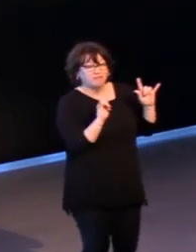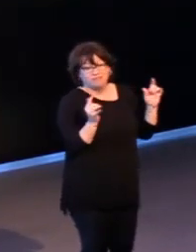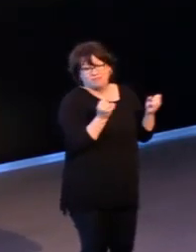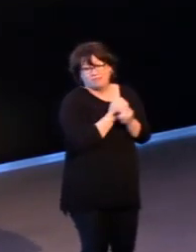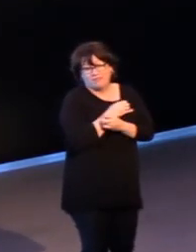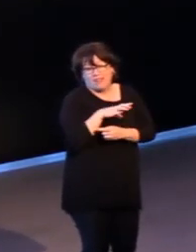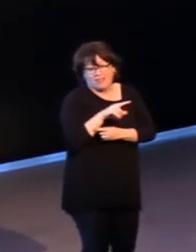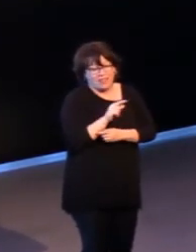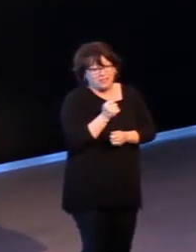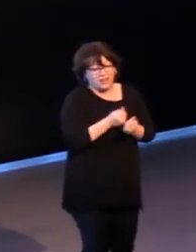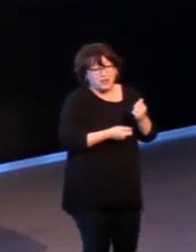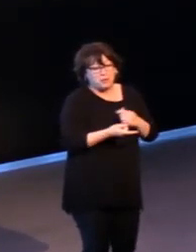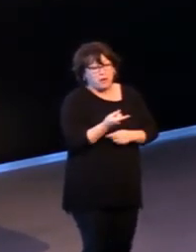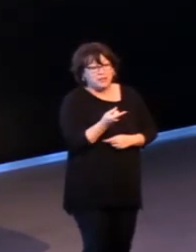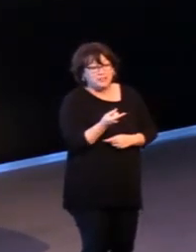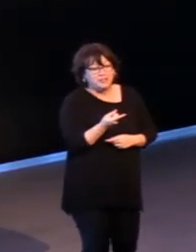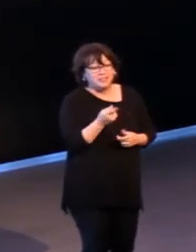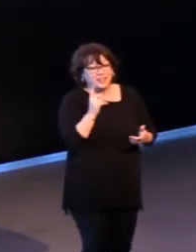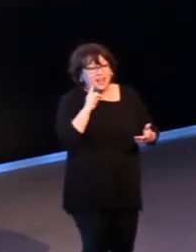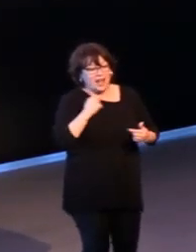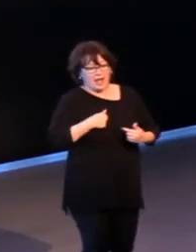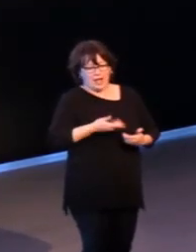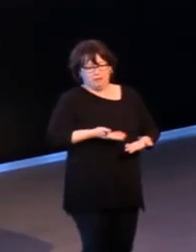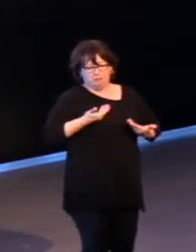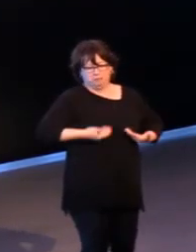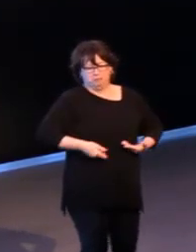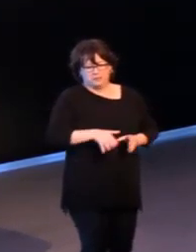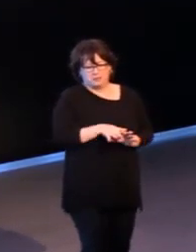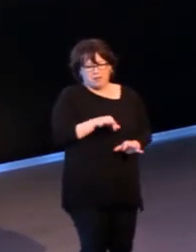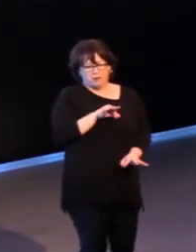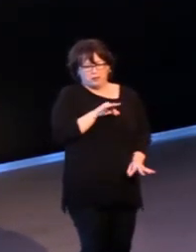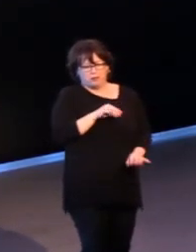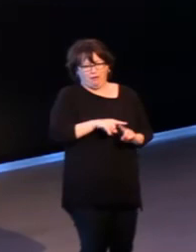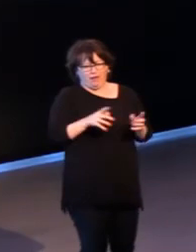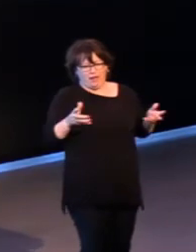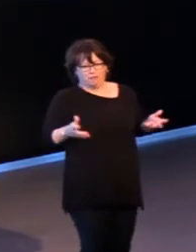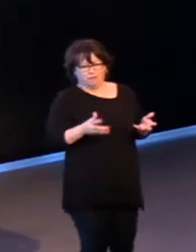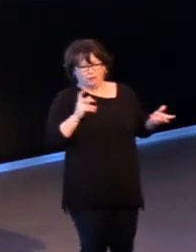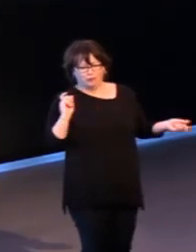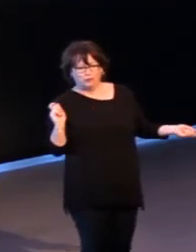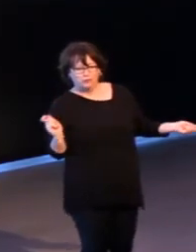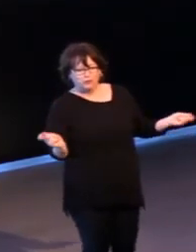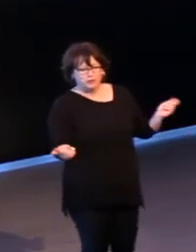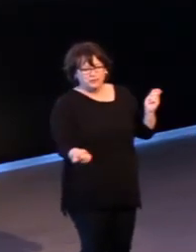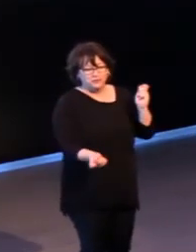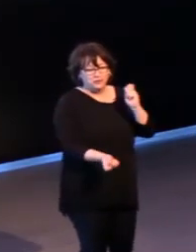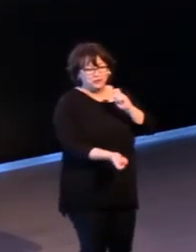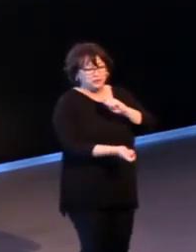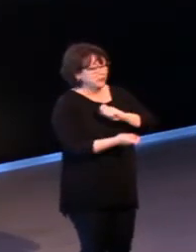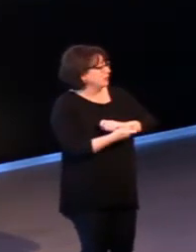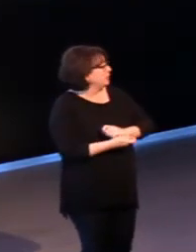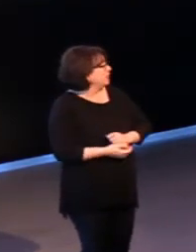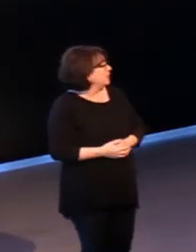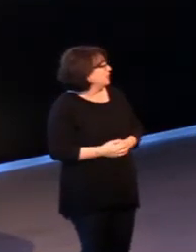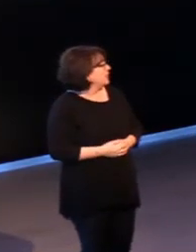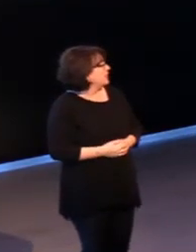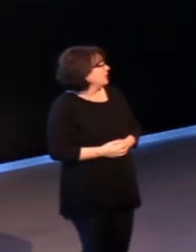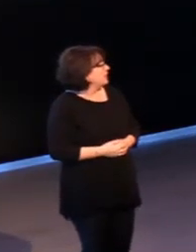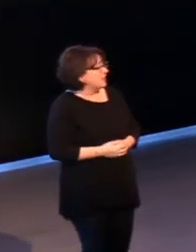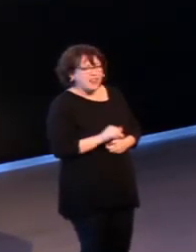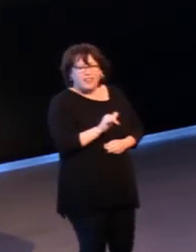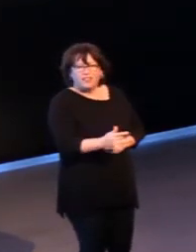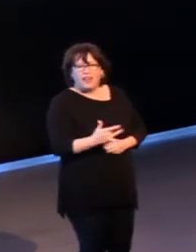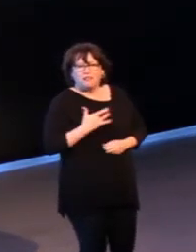technology secure our future? When will this violence subside? Well, the change keeps coming, and it keeps